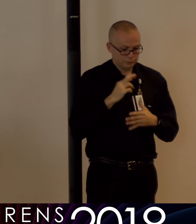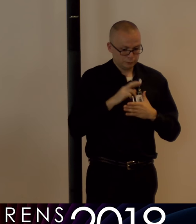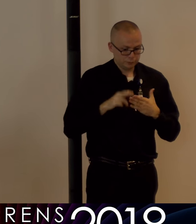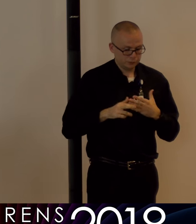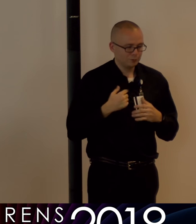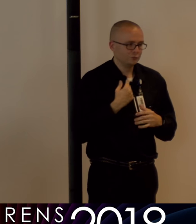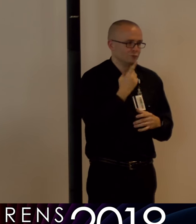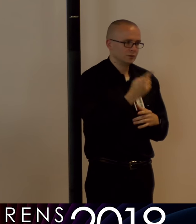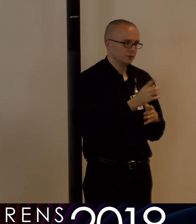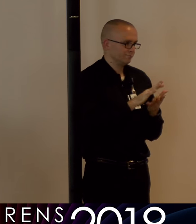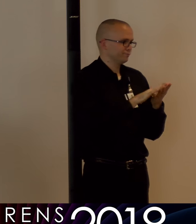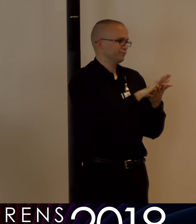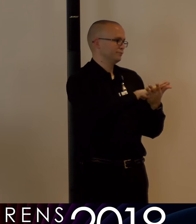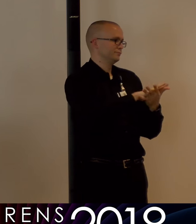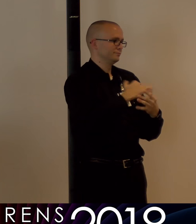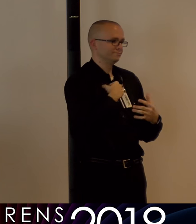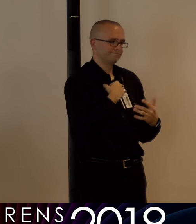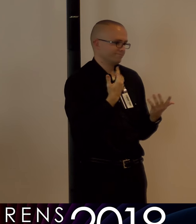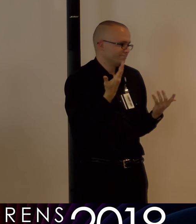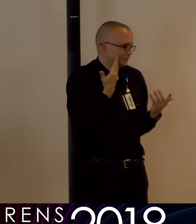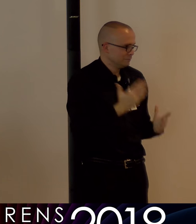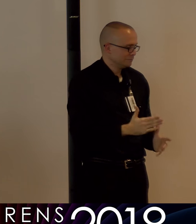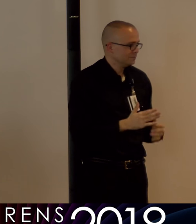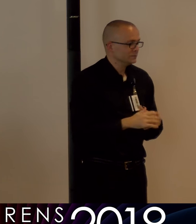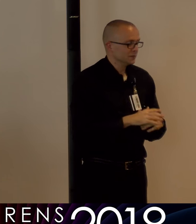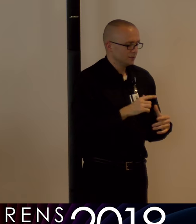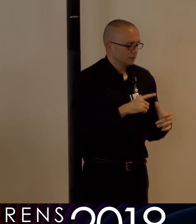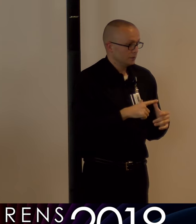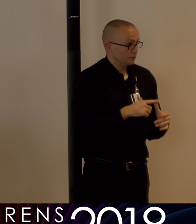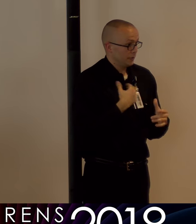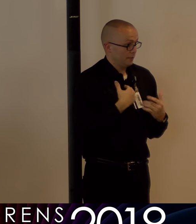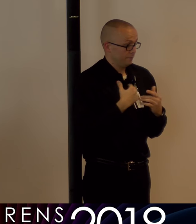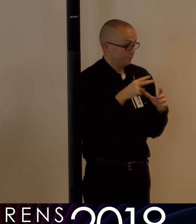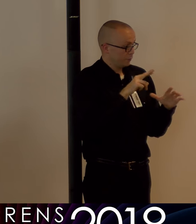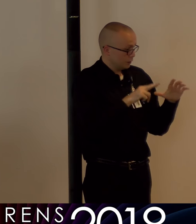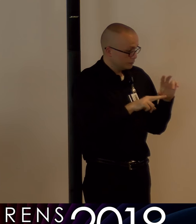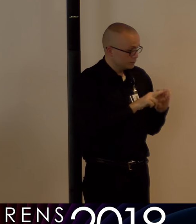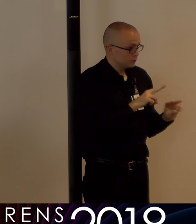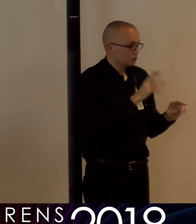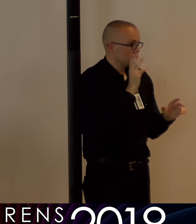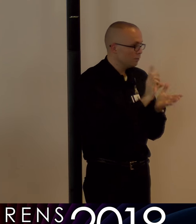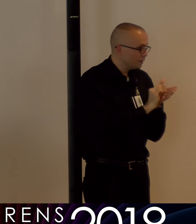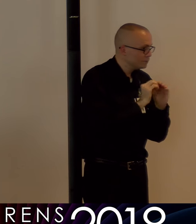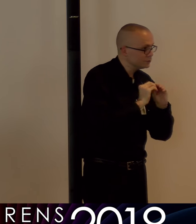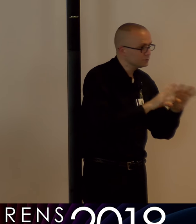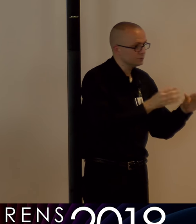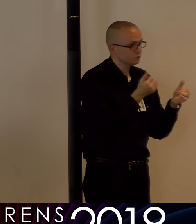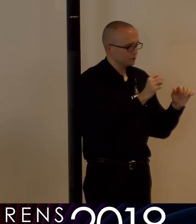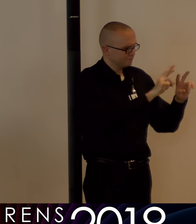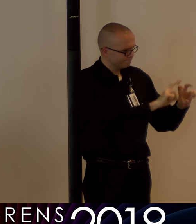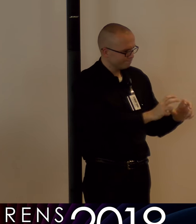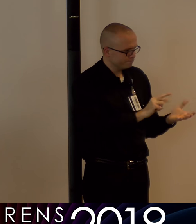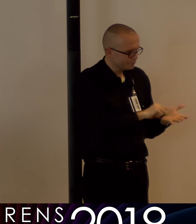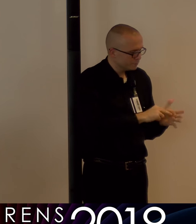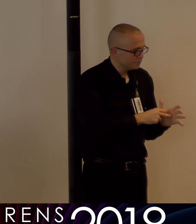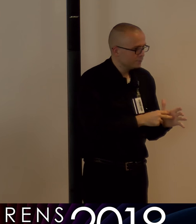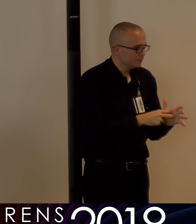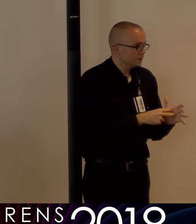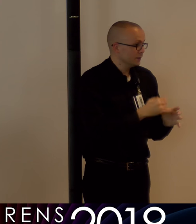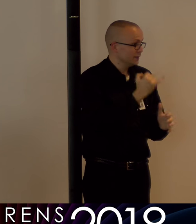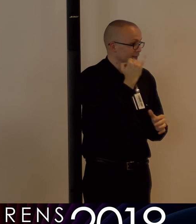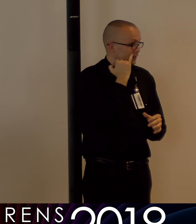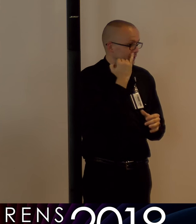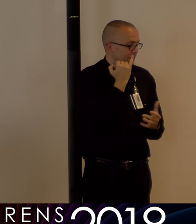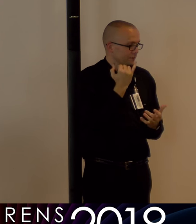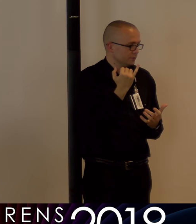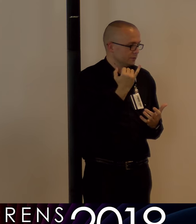don't. But this is how it works, right? We have an observation. We're going to publish it. We're going to try to figure out what it means. And it's leading